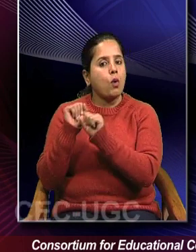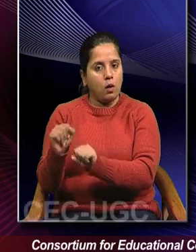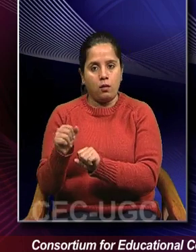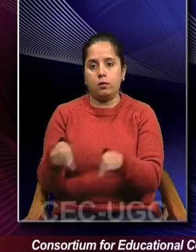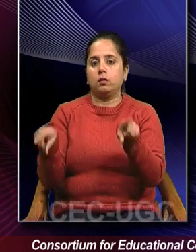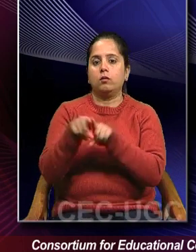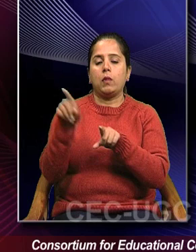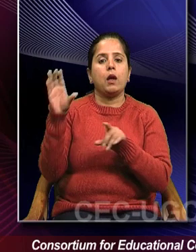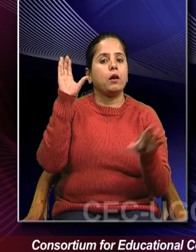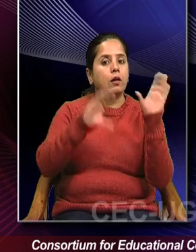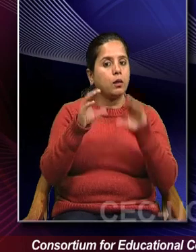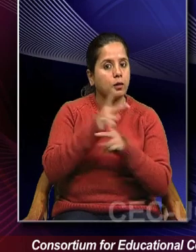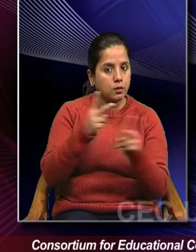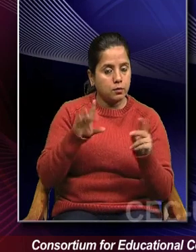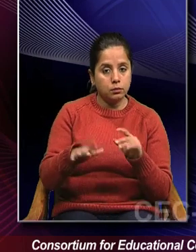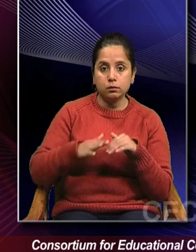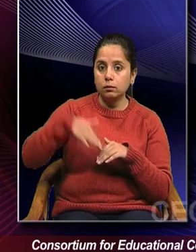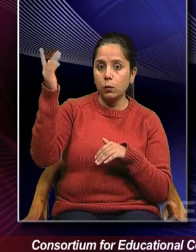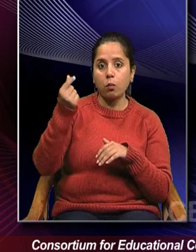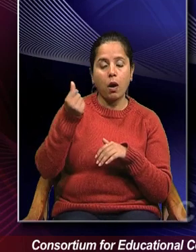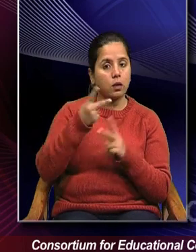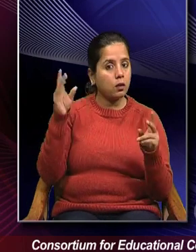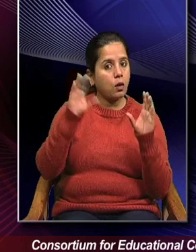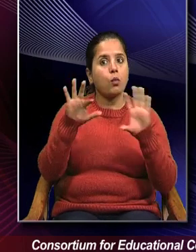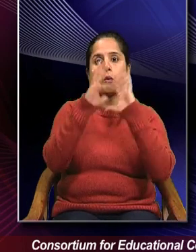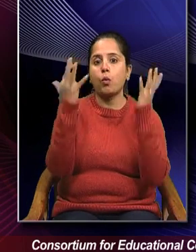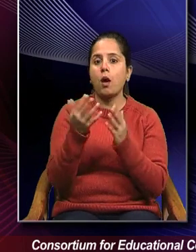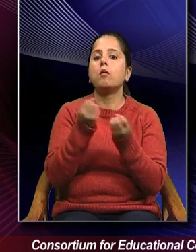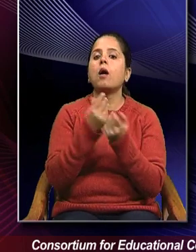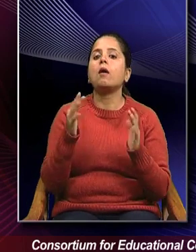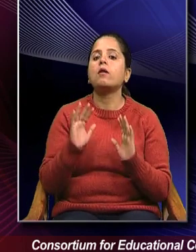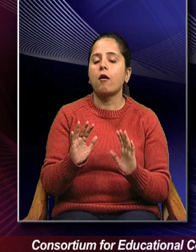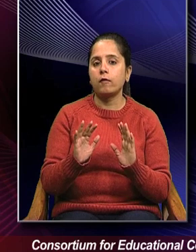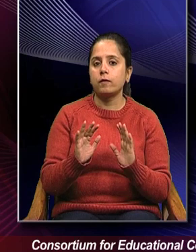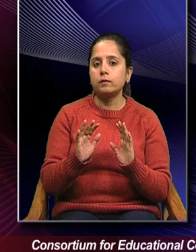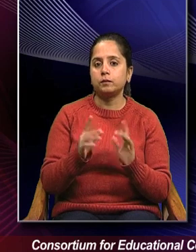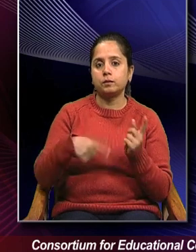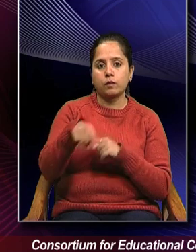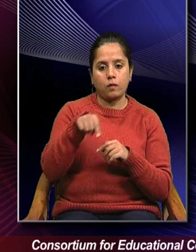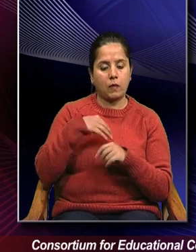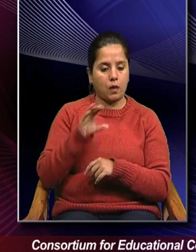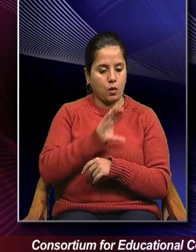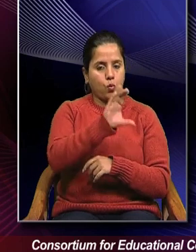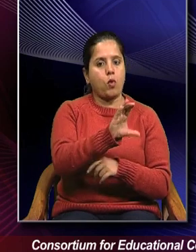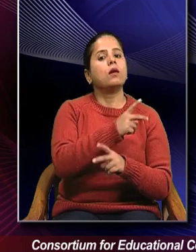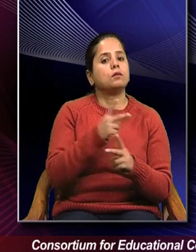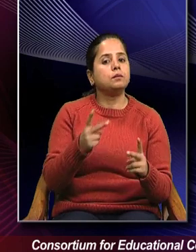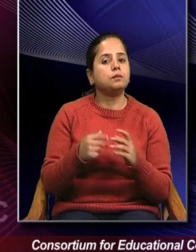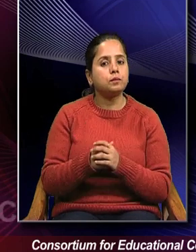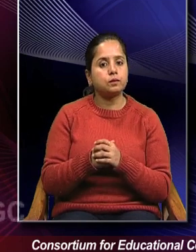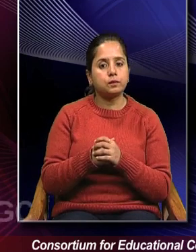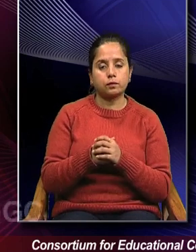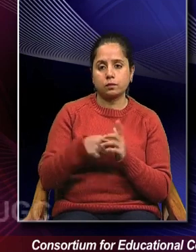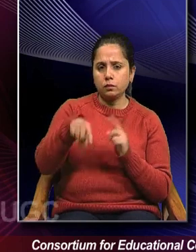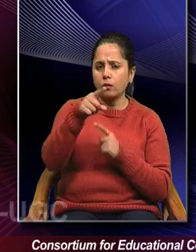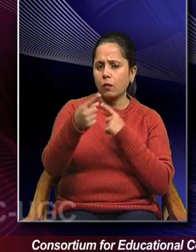also investing so much money across the world as an investor. So when